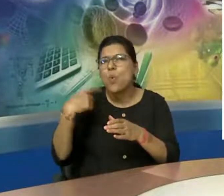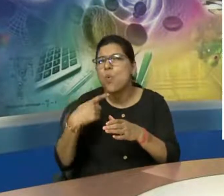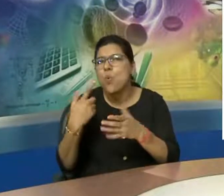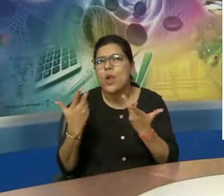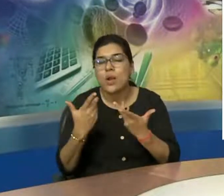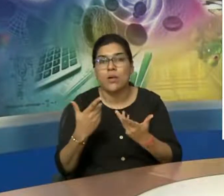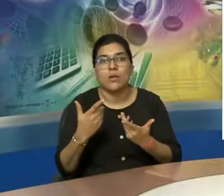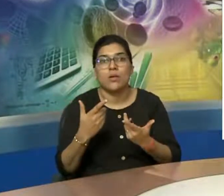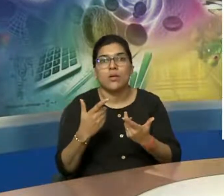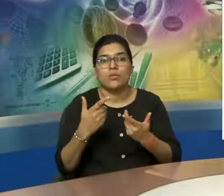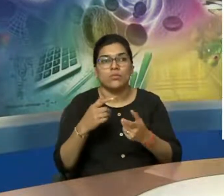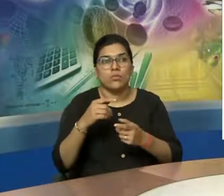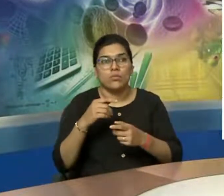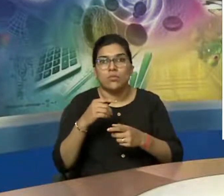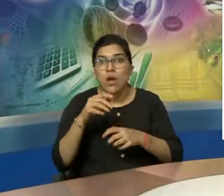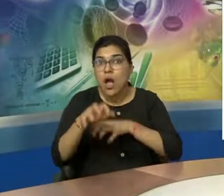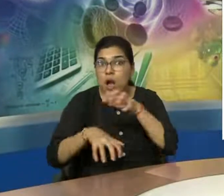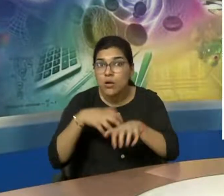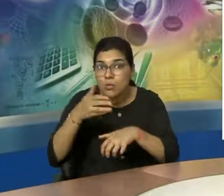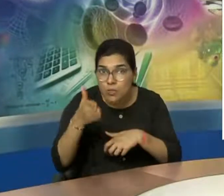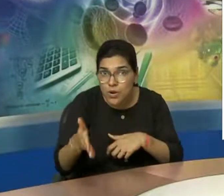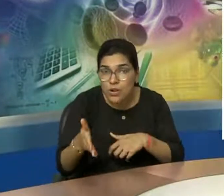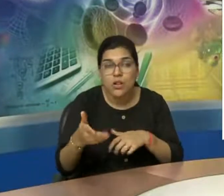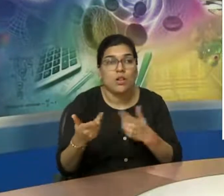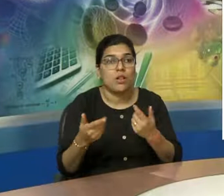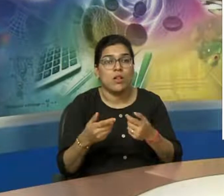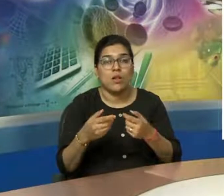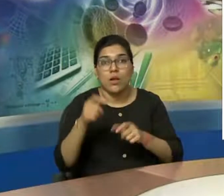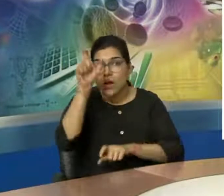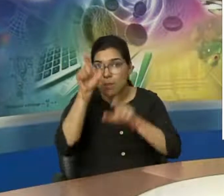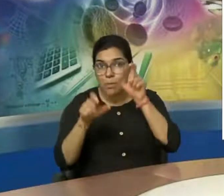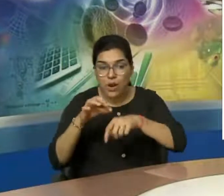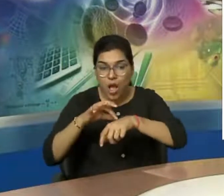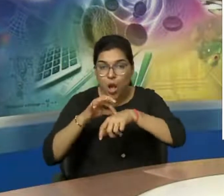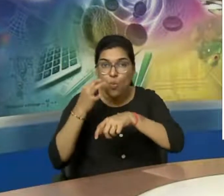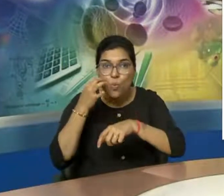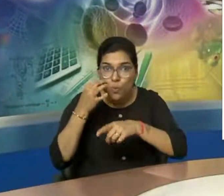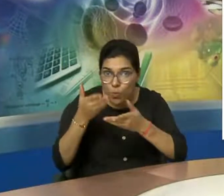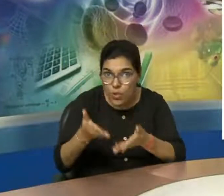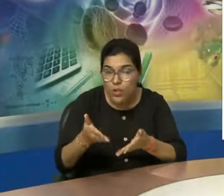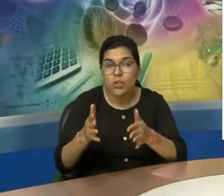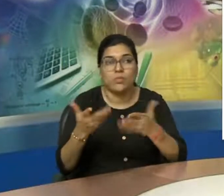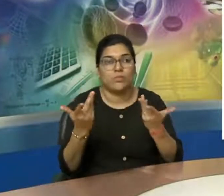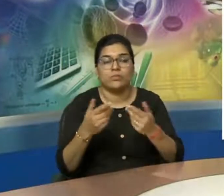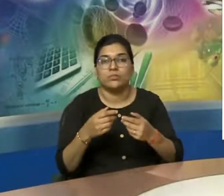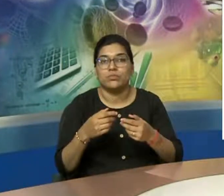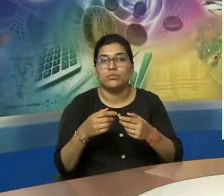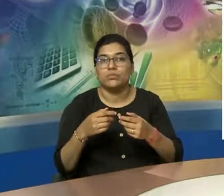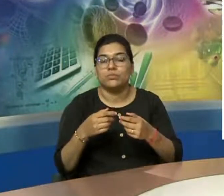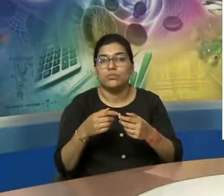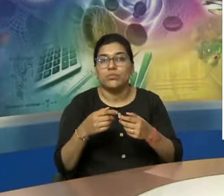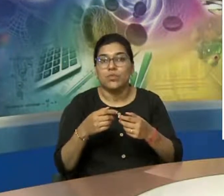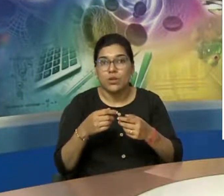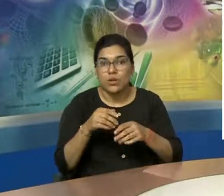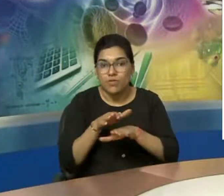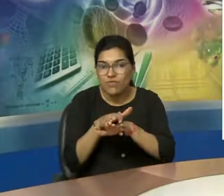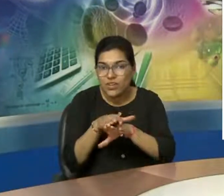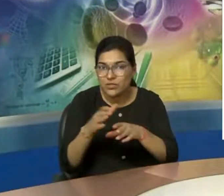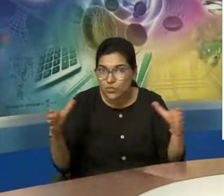So what is the meaning of biotic and abiotic factors? We all know that in our community